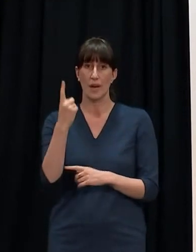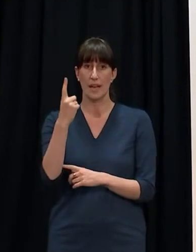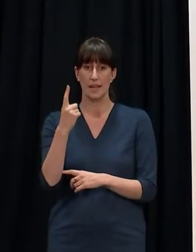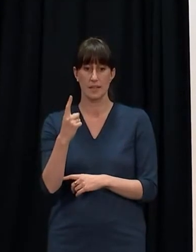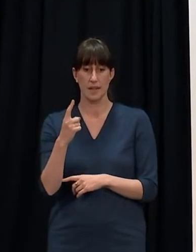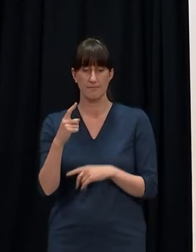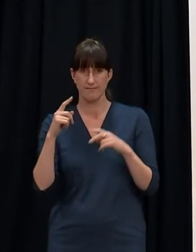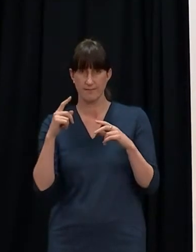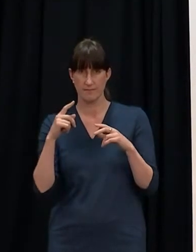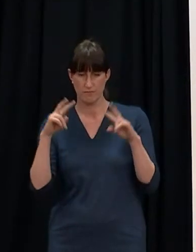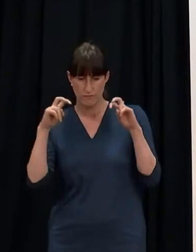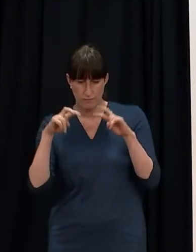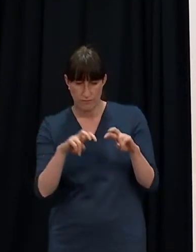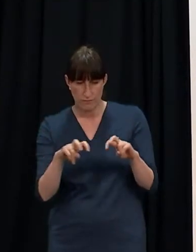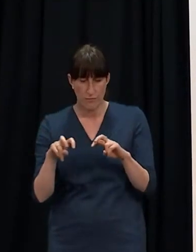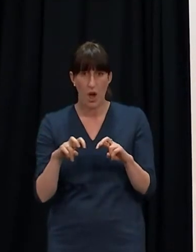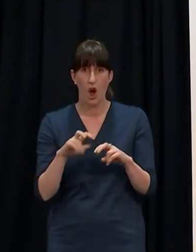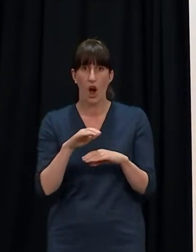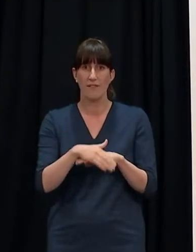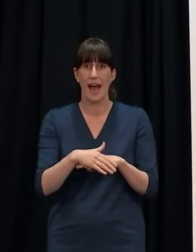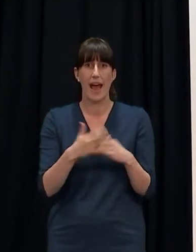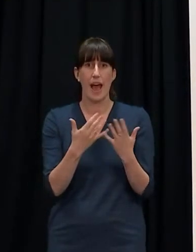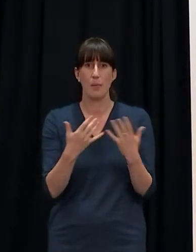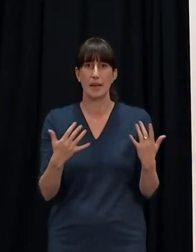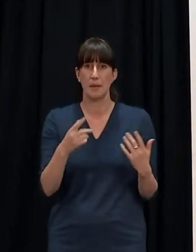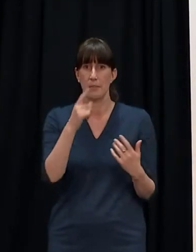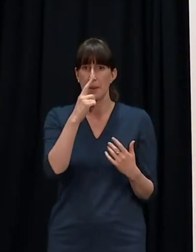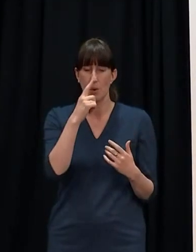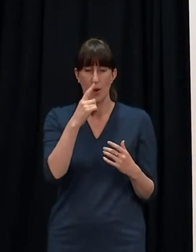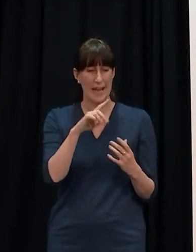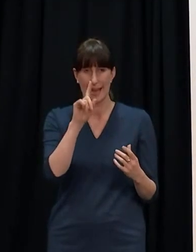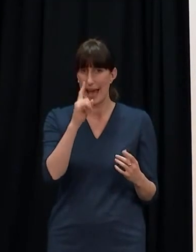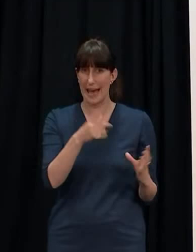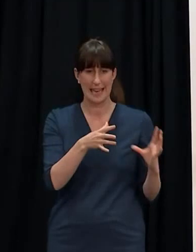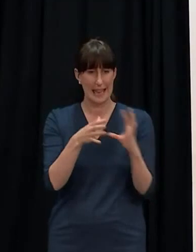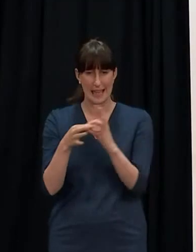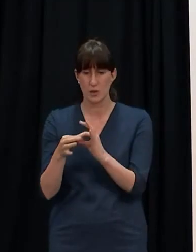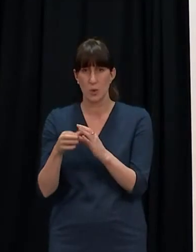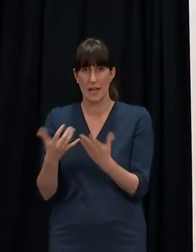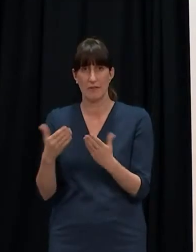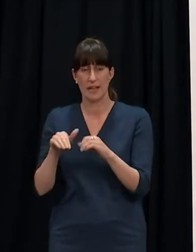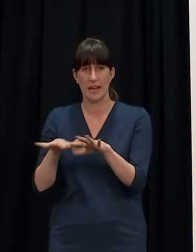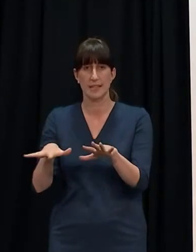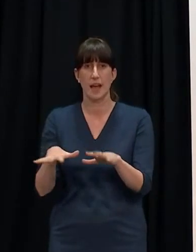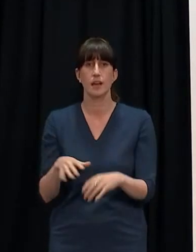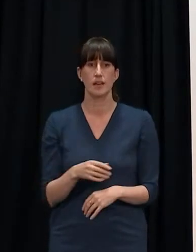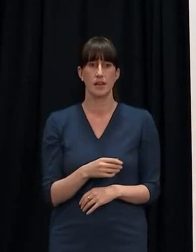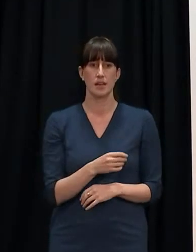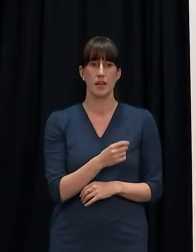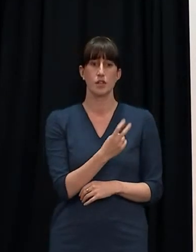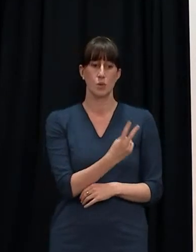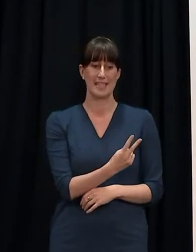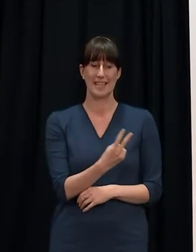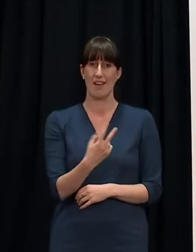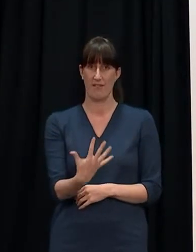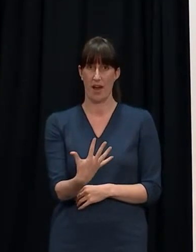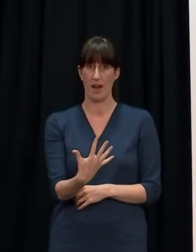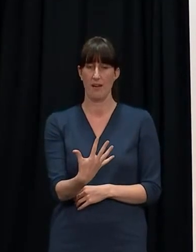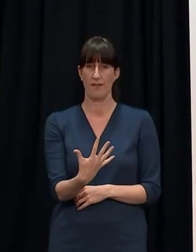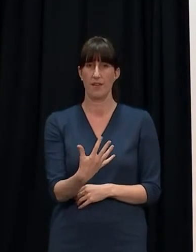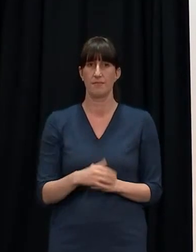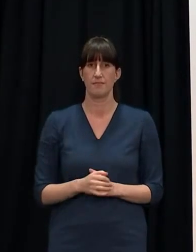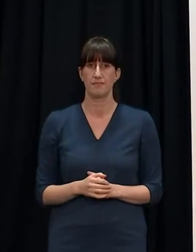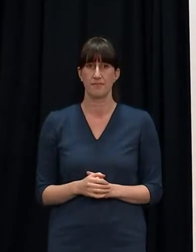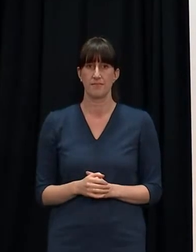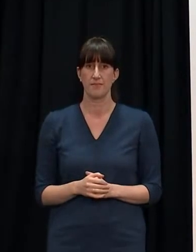has resulted in the total number of unlinked cases today being 25, an increase of 1 from yesterday.